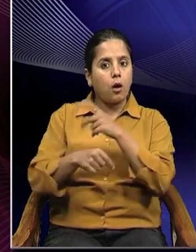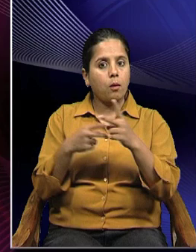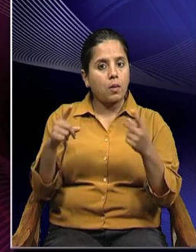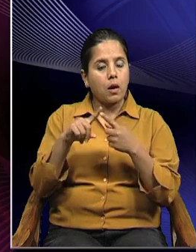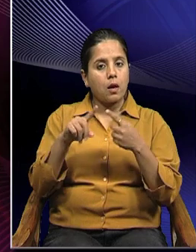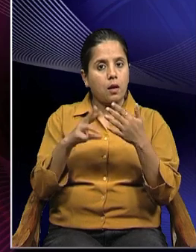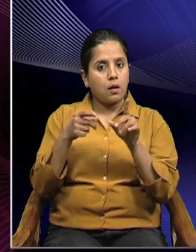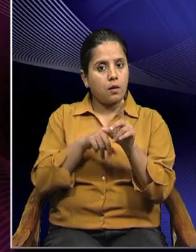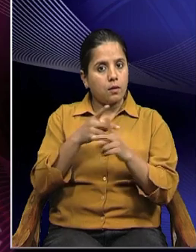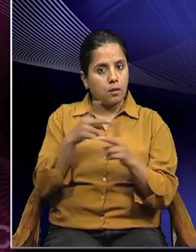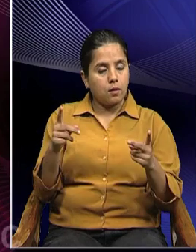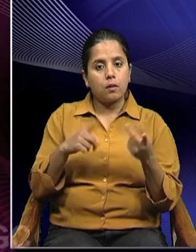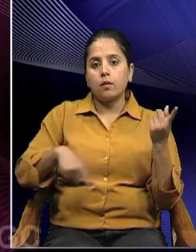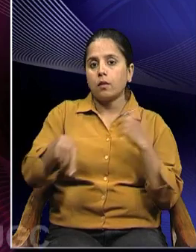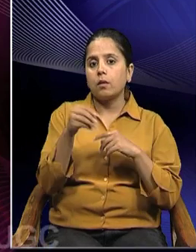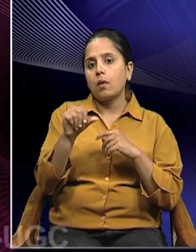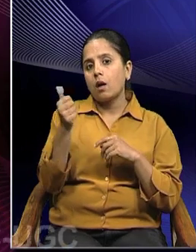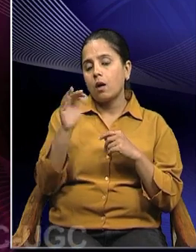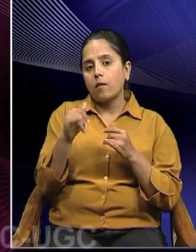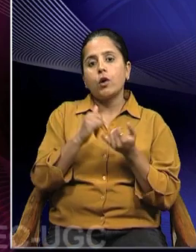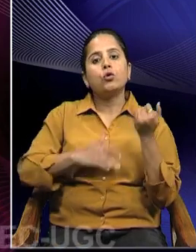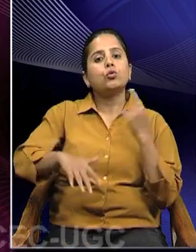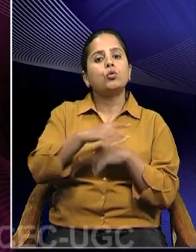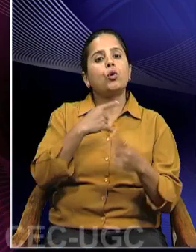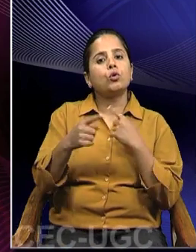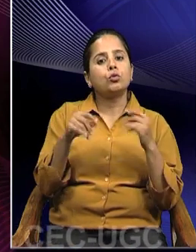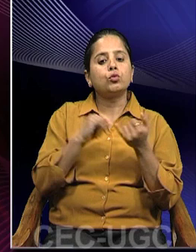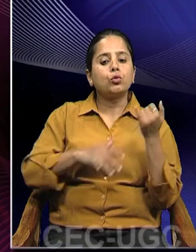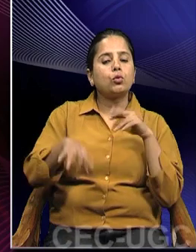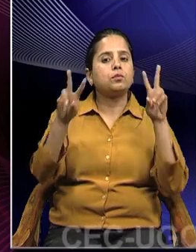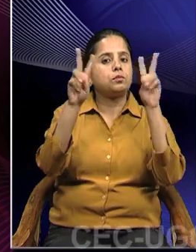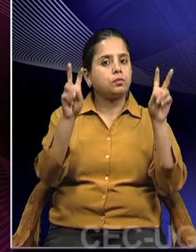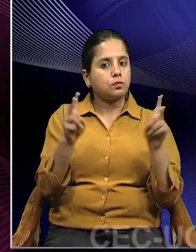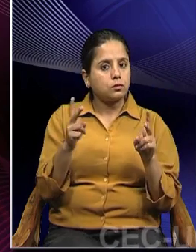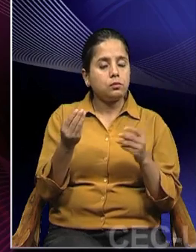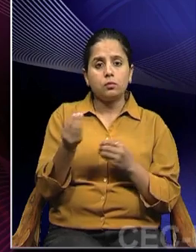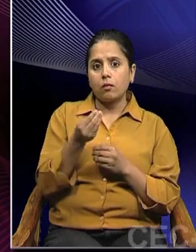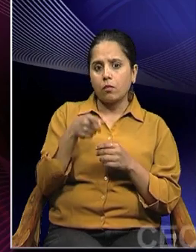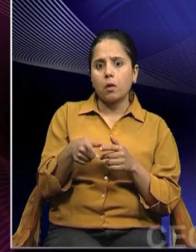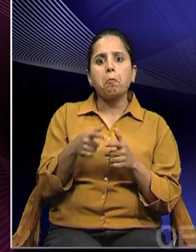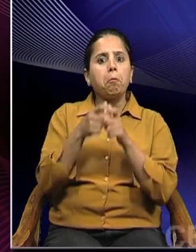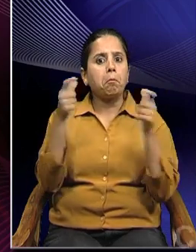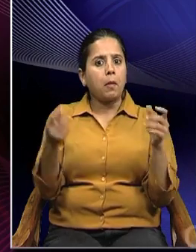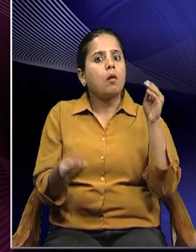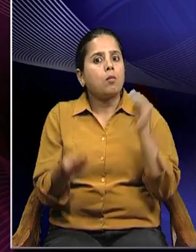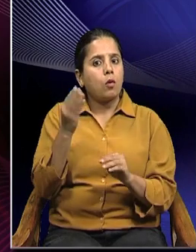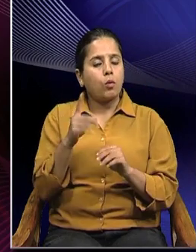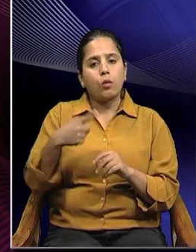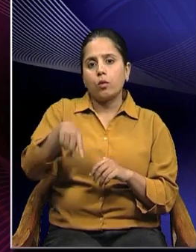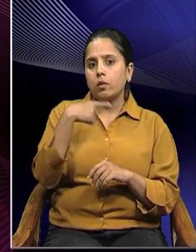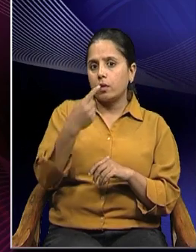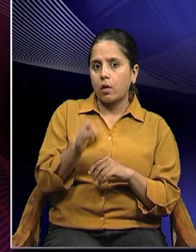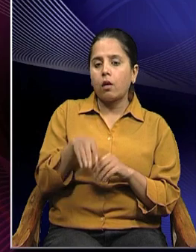another one is talking about the society, the social context, which is quite wide, and you can say